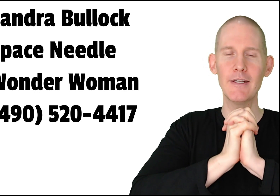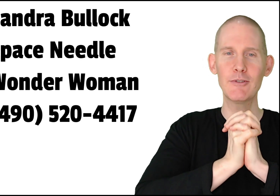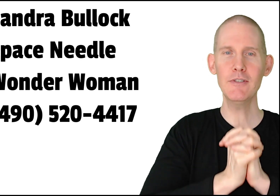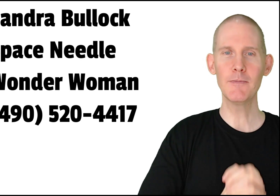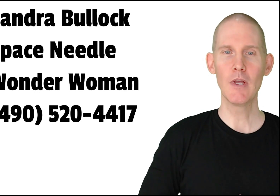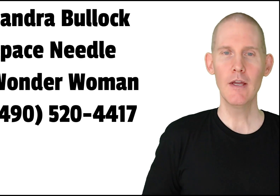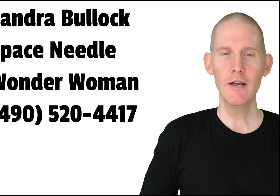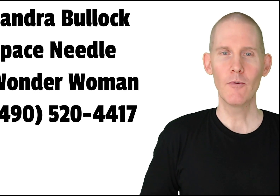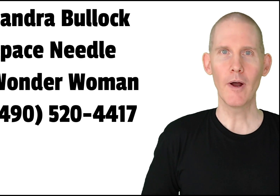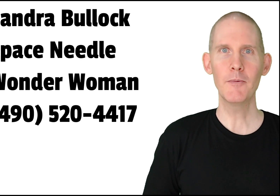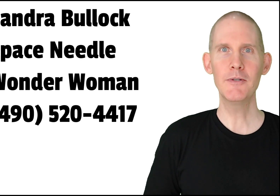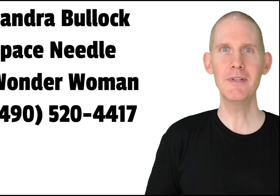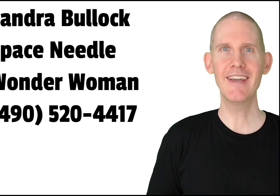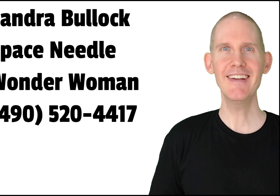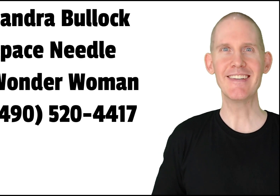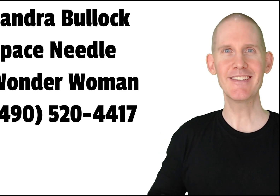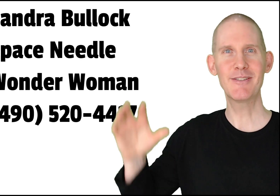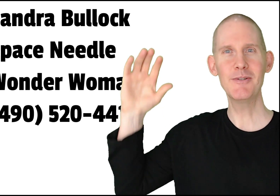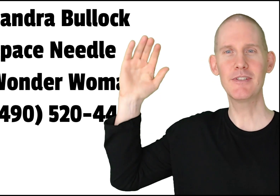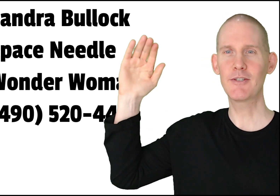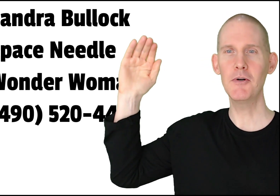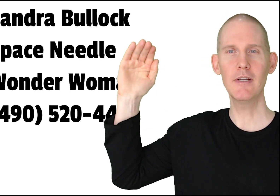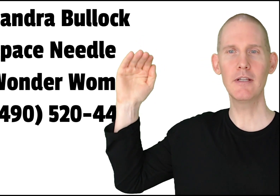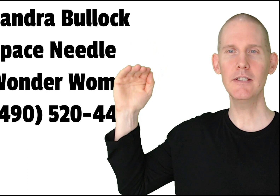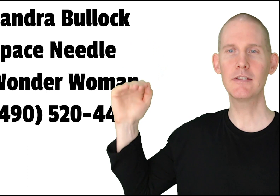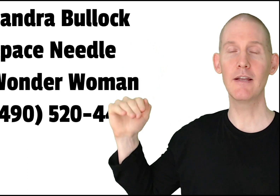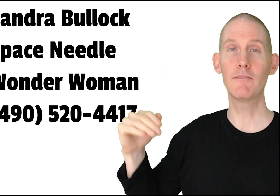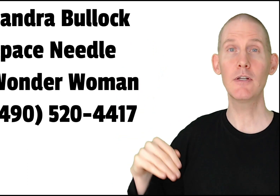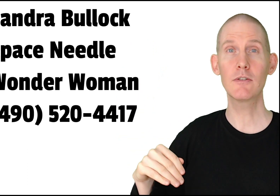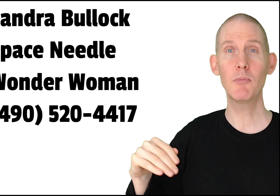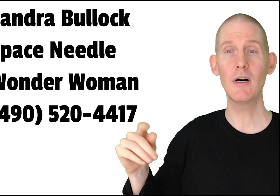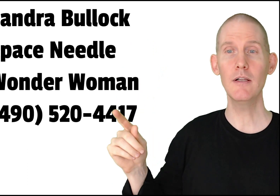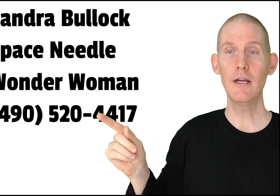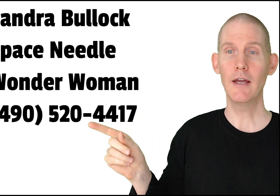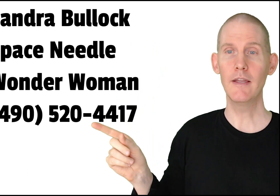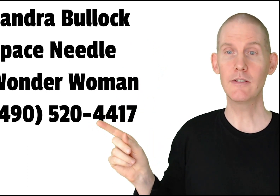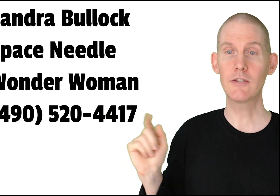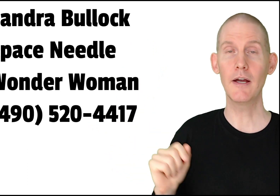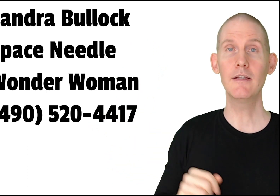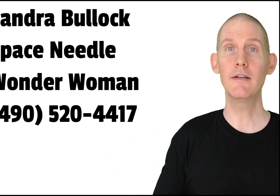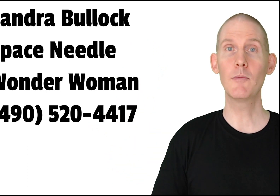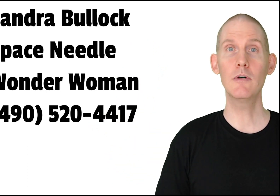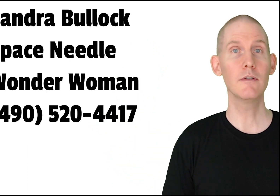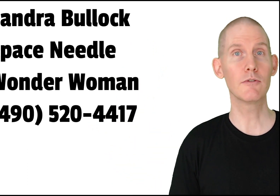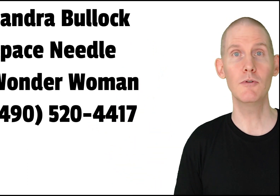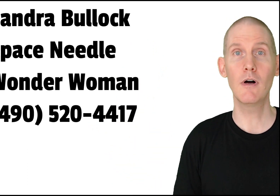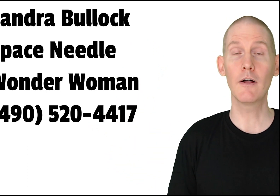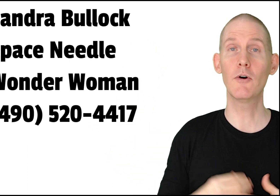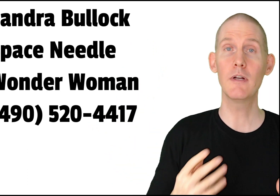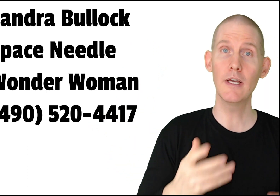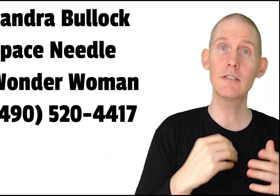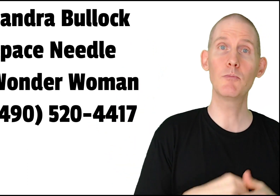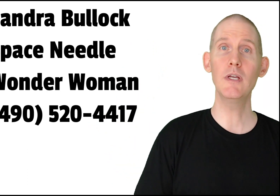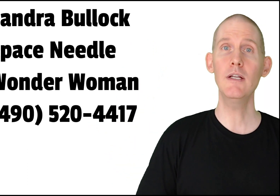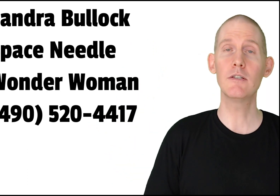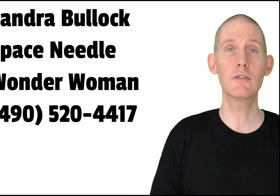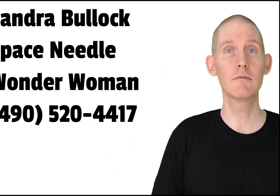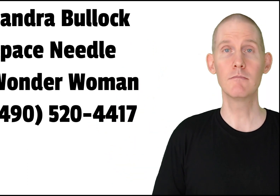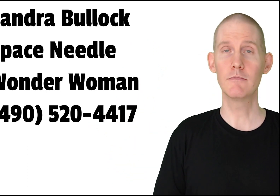answers. Why don't we do it again? Just go down the list and fingerspell and then sign the number. Let's do it all. I'll go at a nice speed and just do it